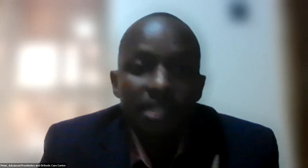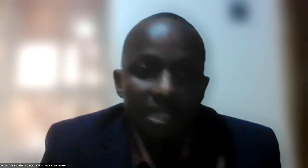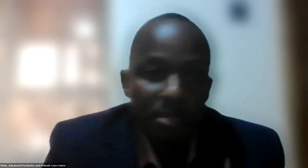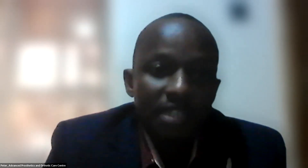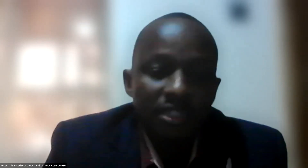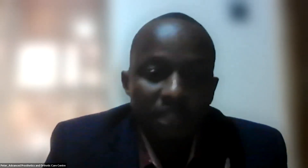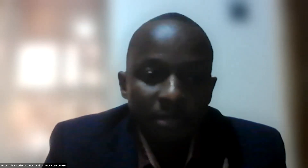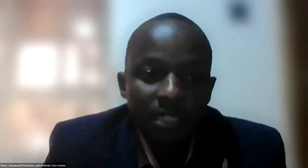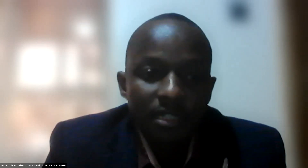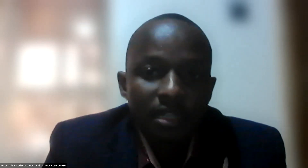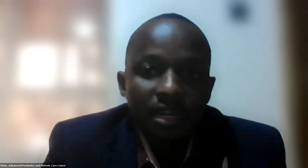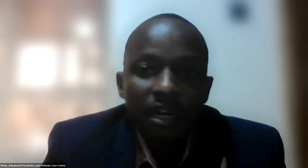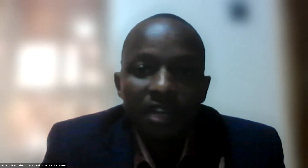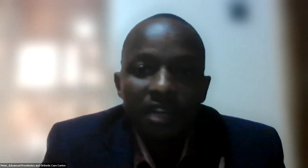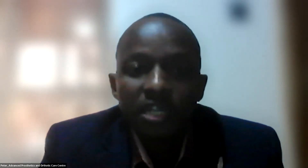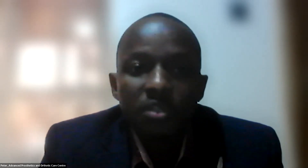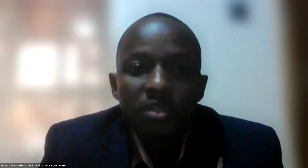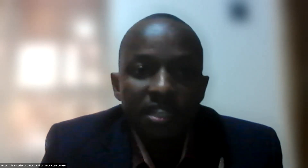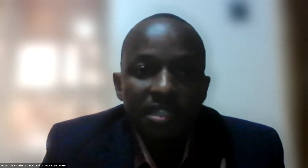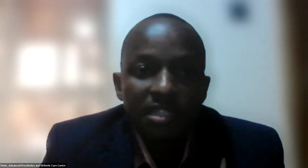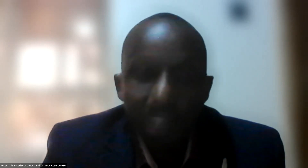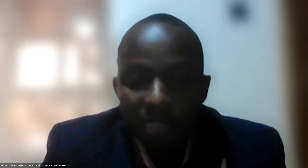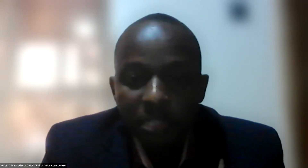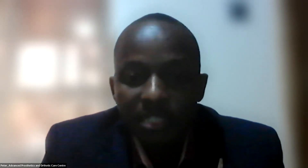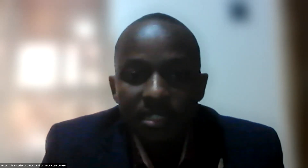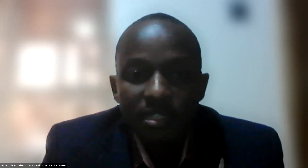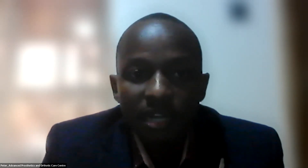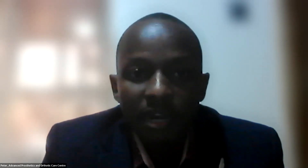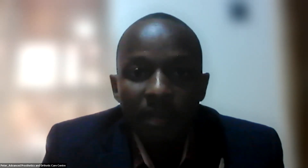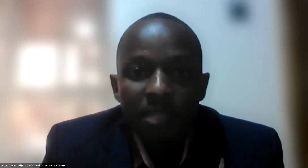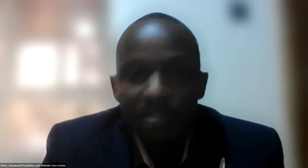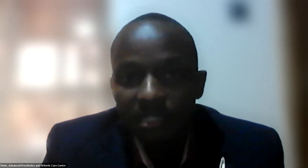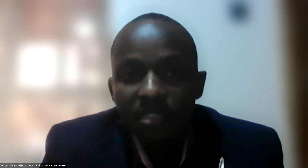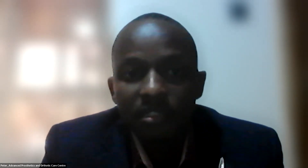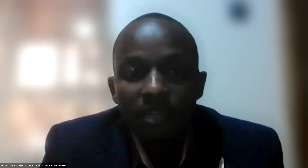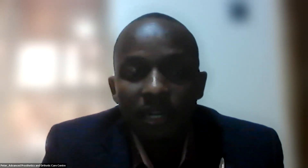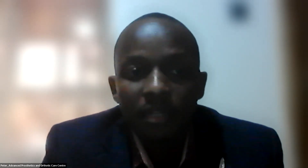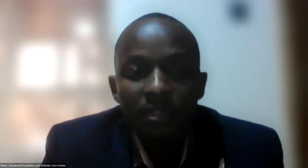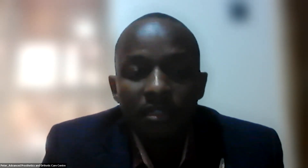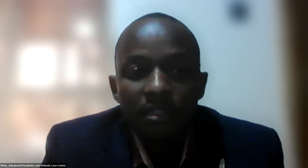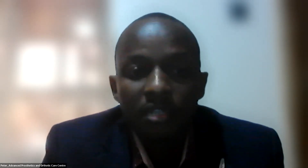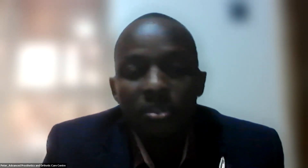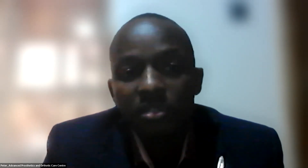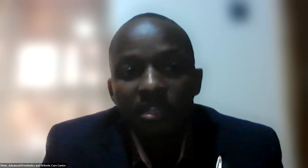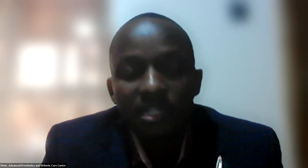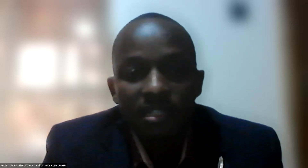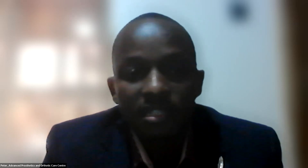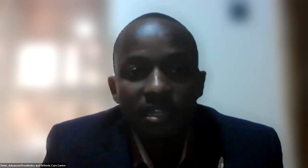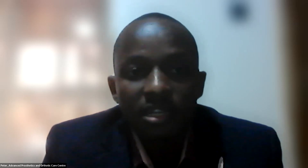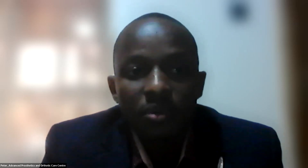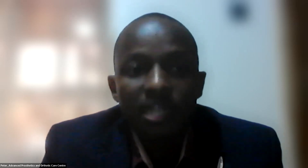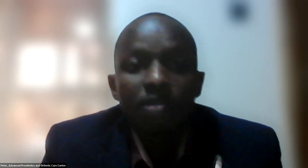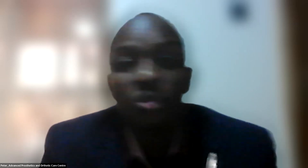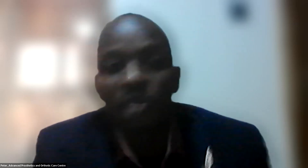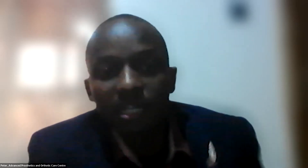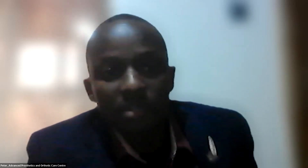increase accessibility and affordability. If we get to invest in 3D printers by starting year 2023 next year,